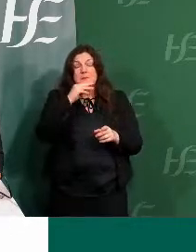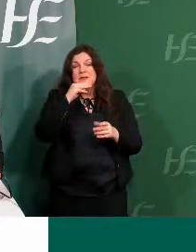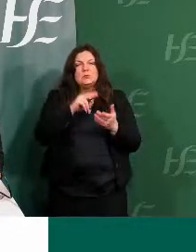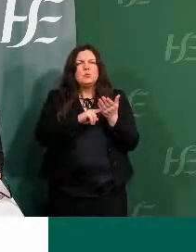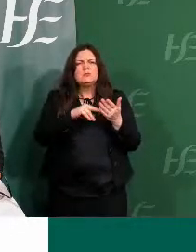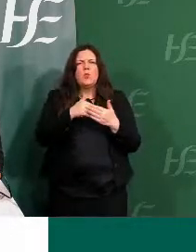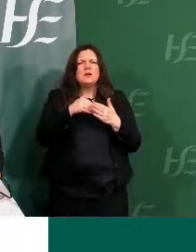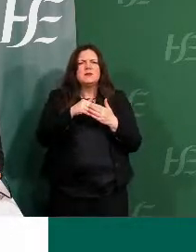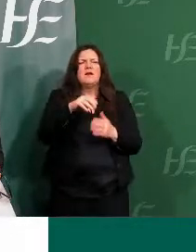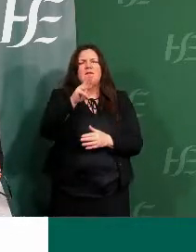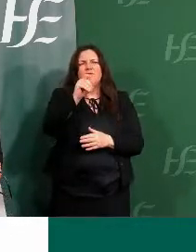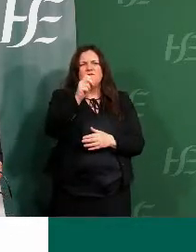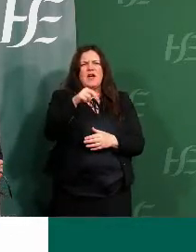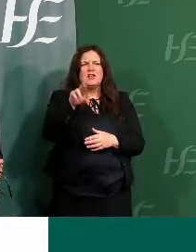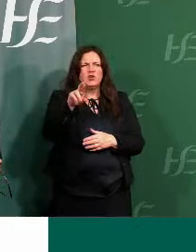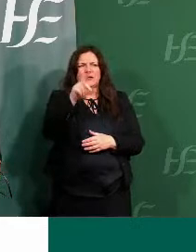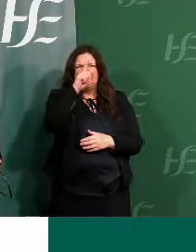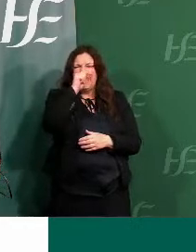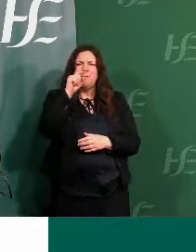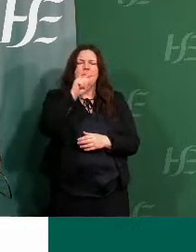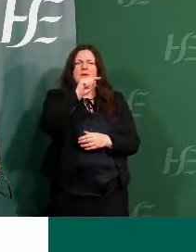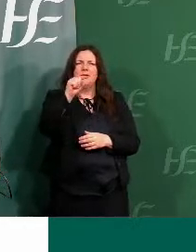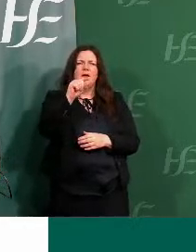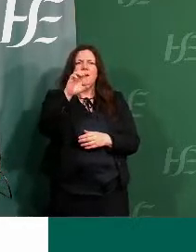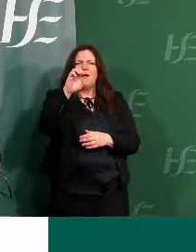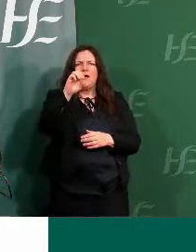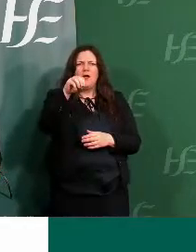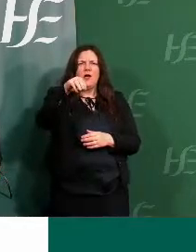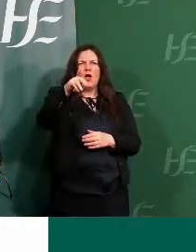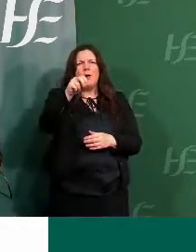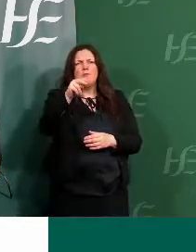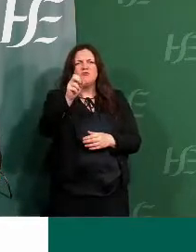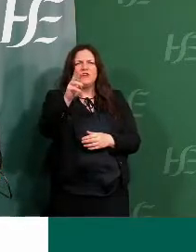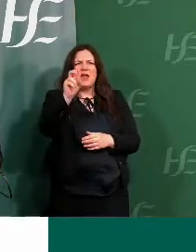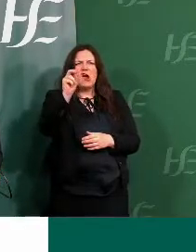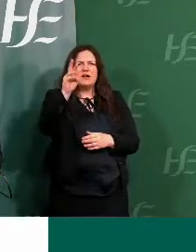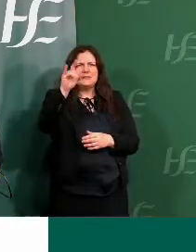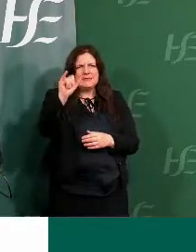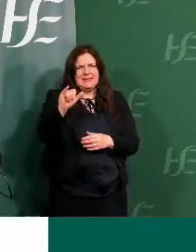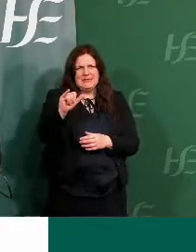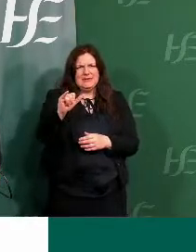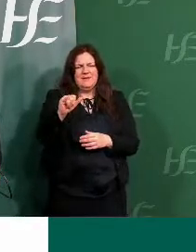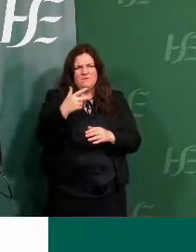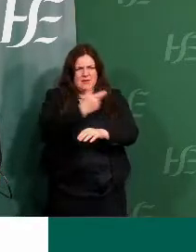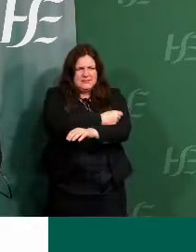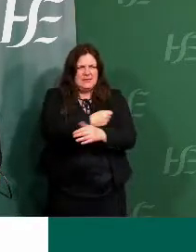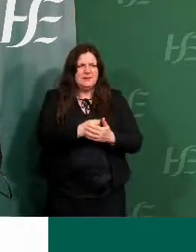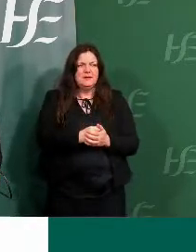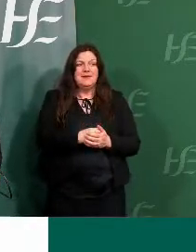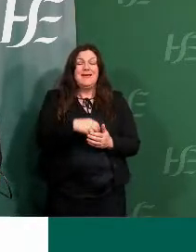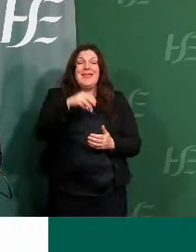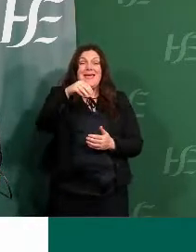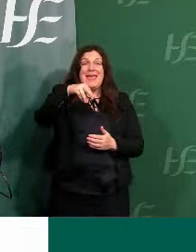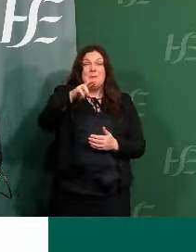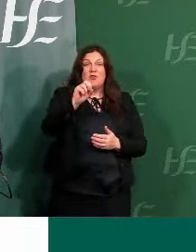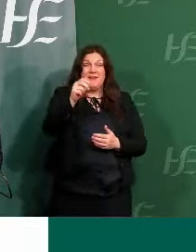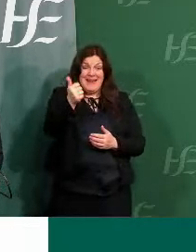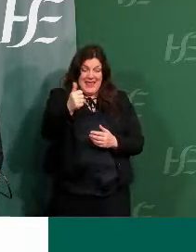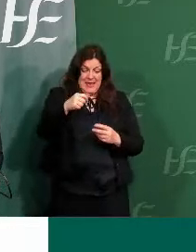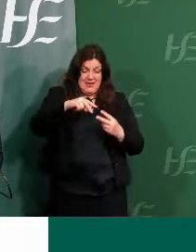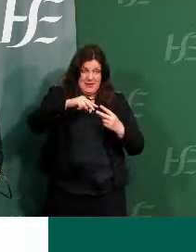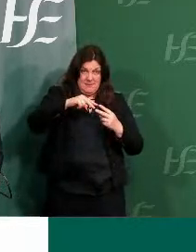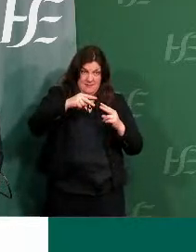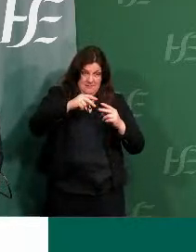vaccine. This is an mRNA vaccine, and just to remind people how mRNA vaccine works, It teaches your body how to make the spike